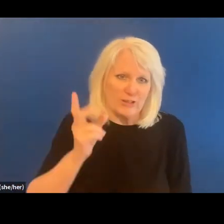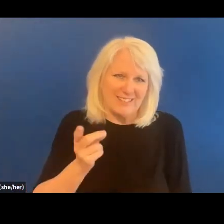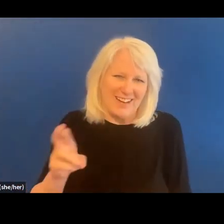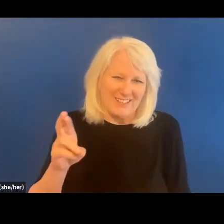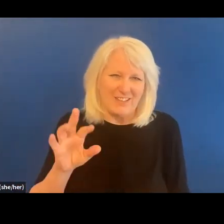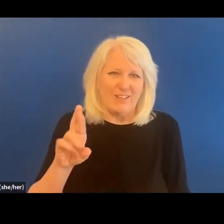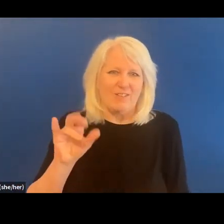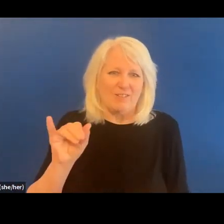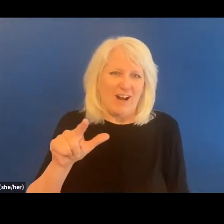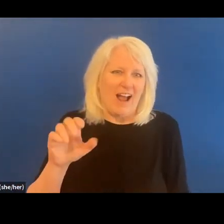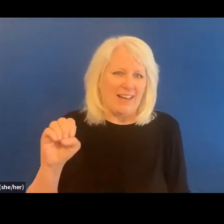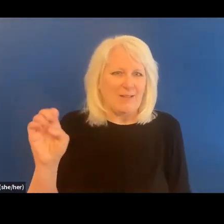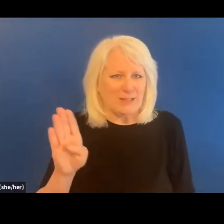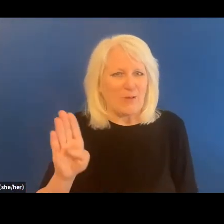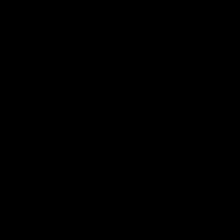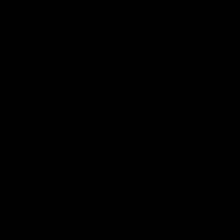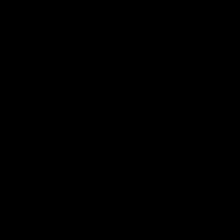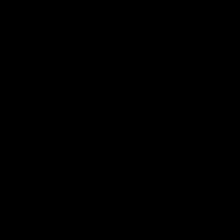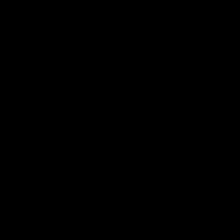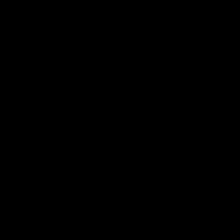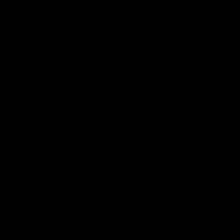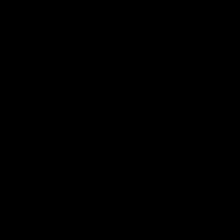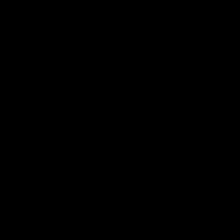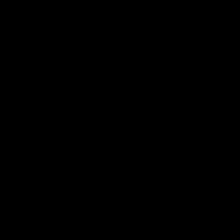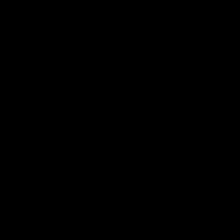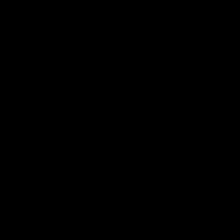Dr. Rylee Betchkal.